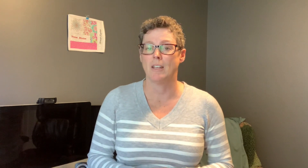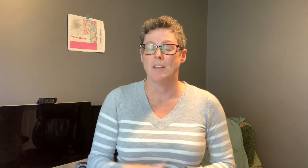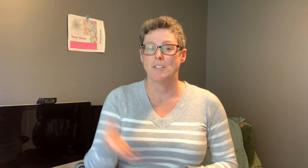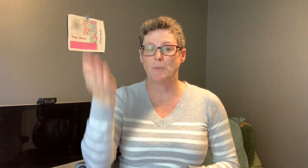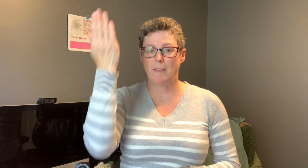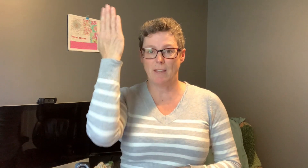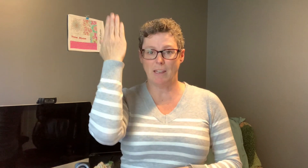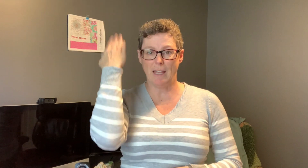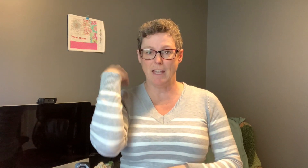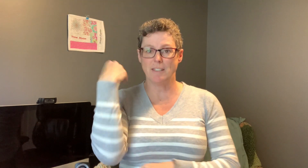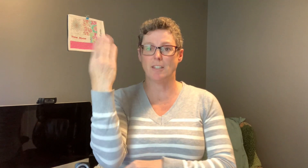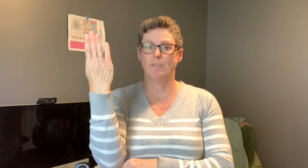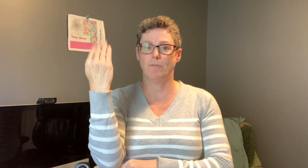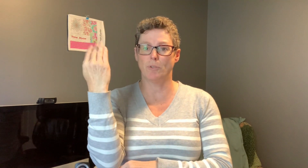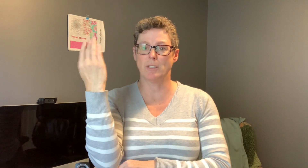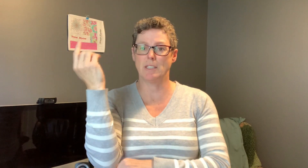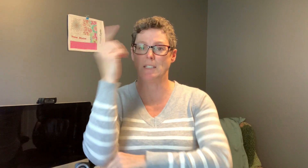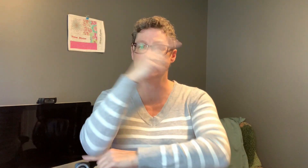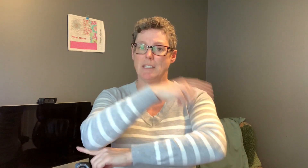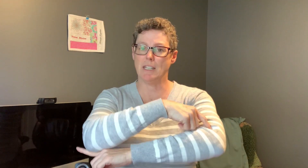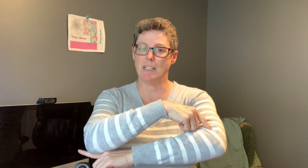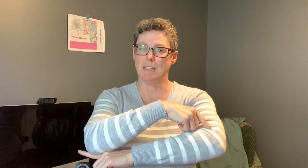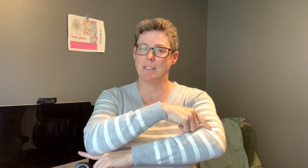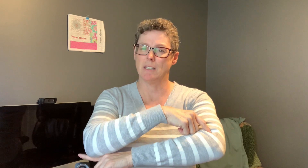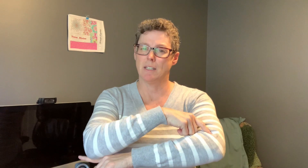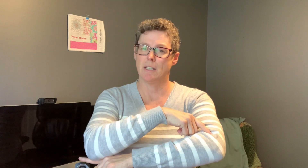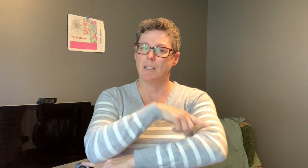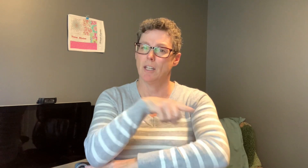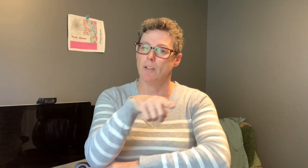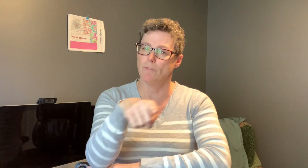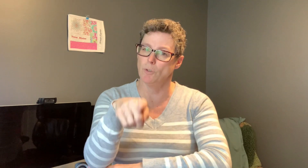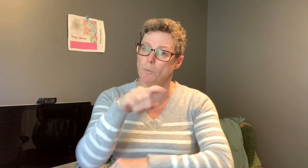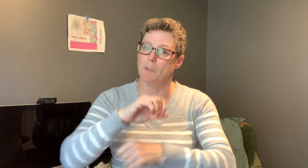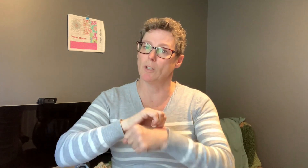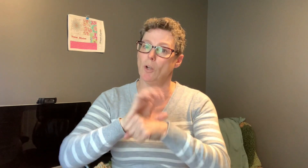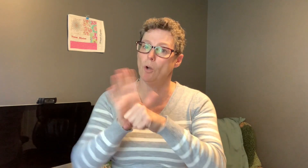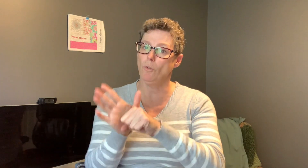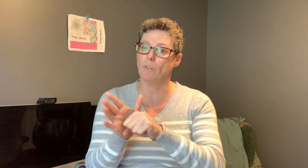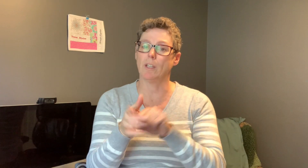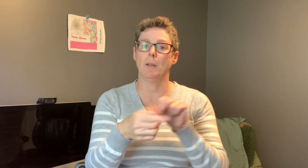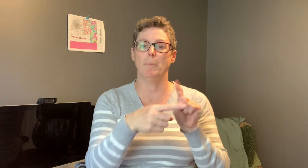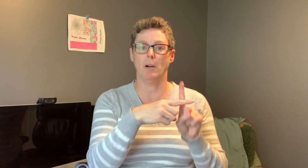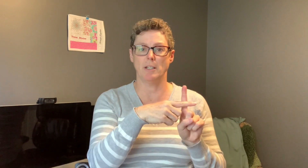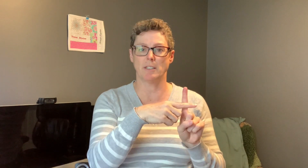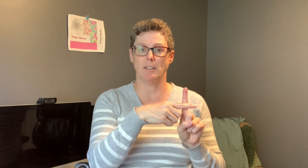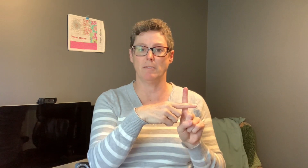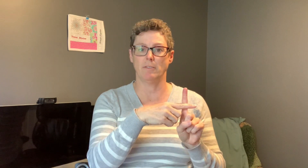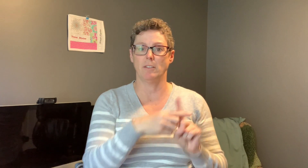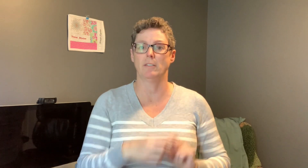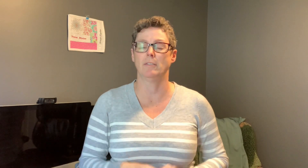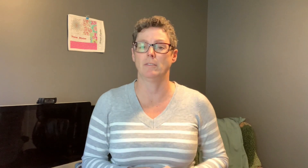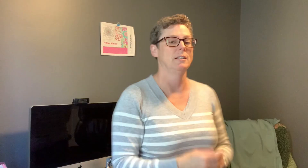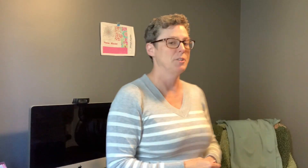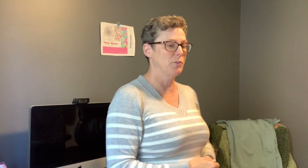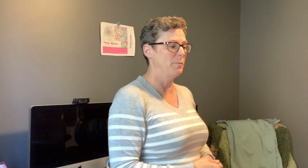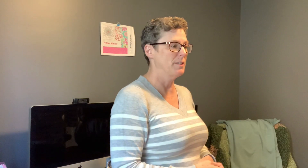so in the last 14 days, have you been COVID positive? So from the